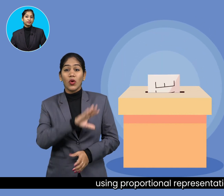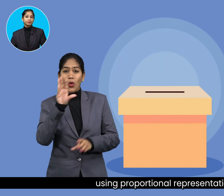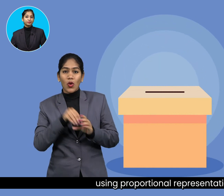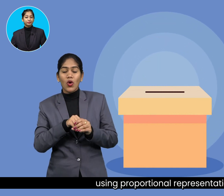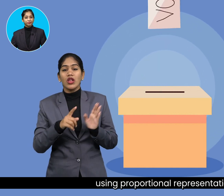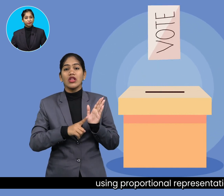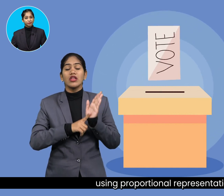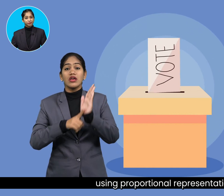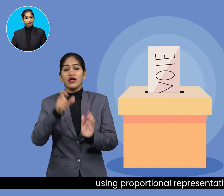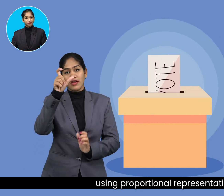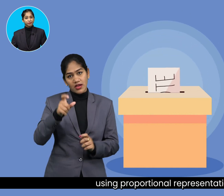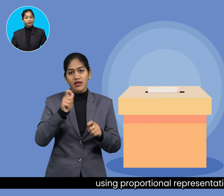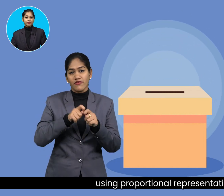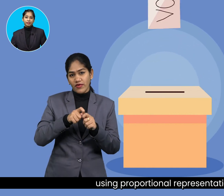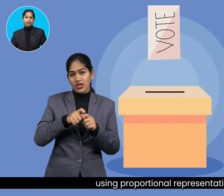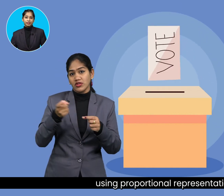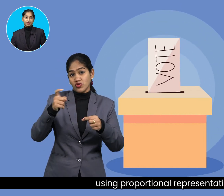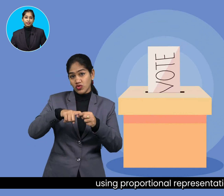representation